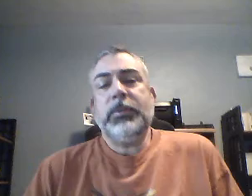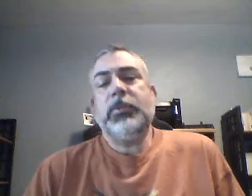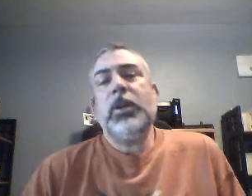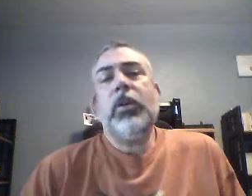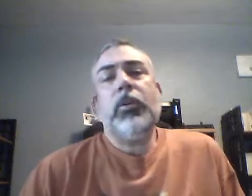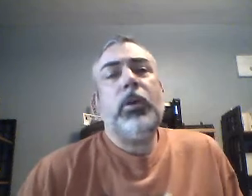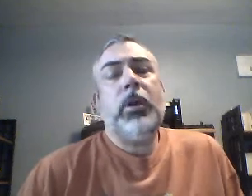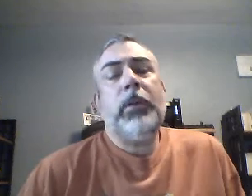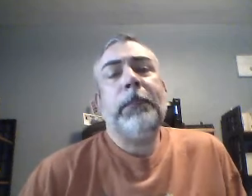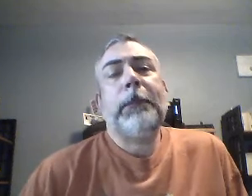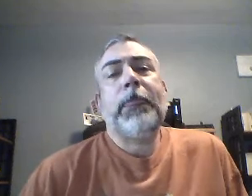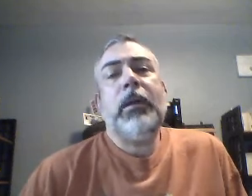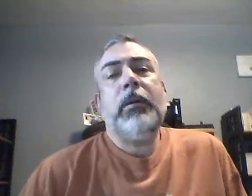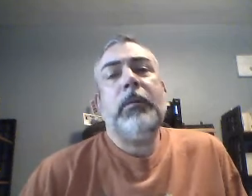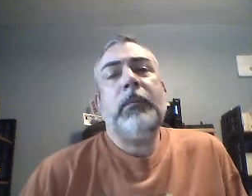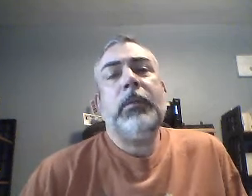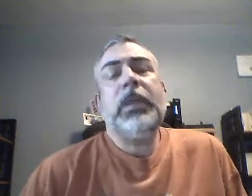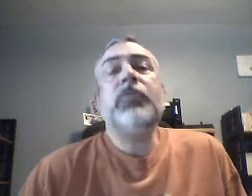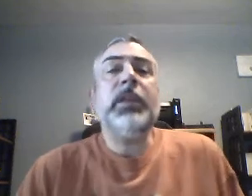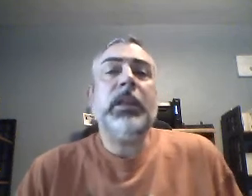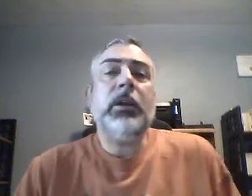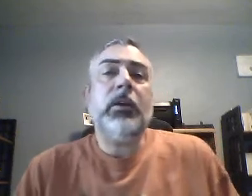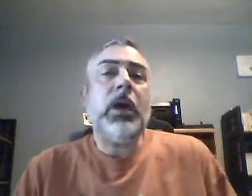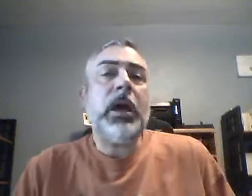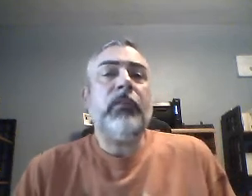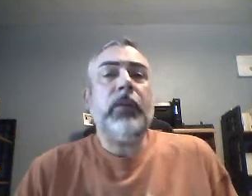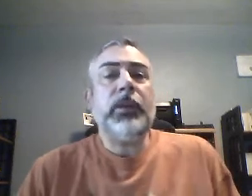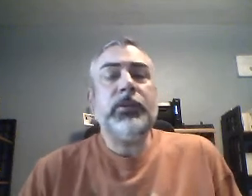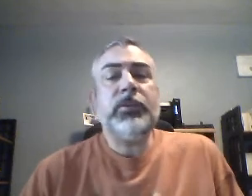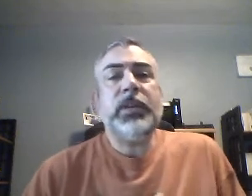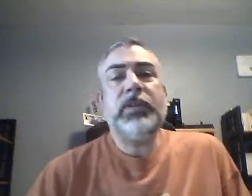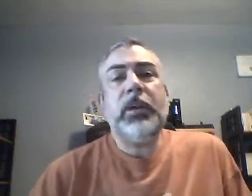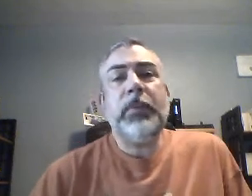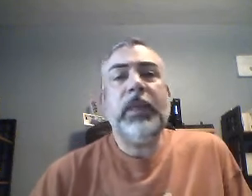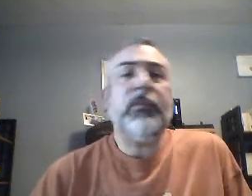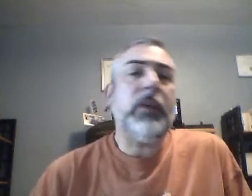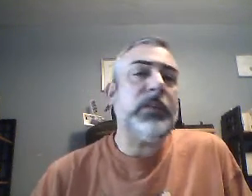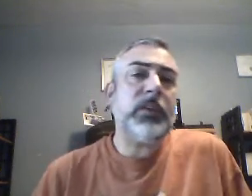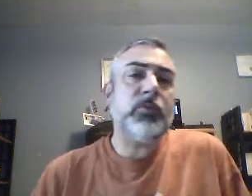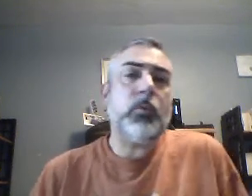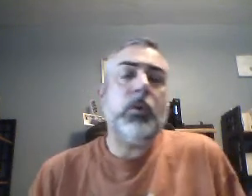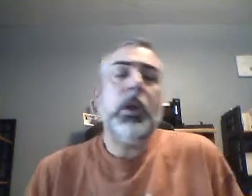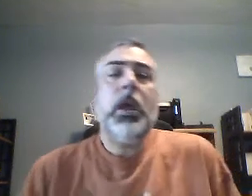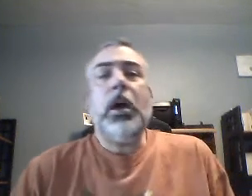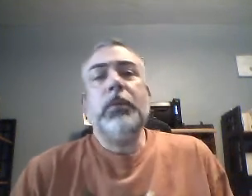There's other letters in there. I for intersex, A for asexual.